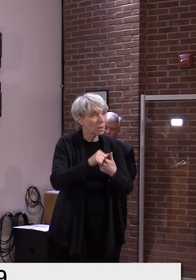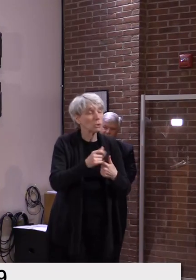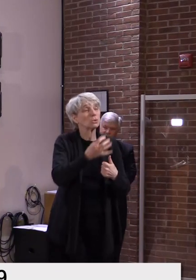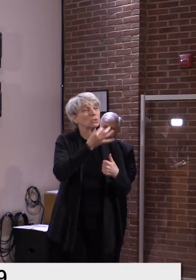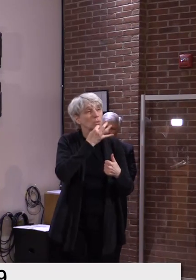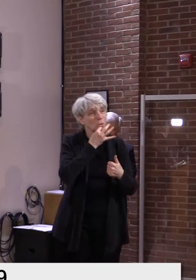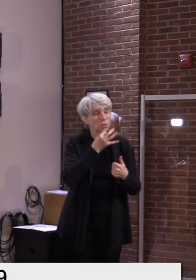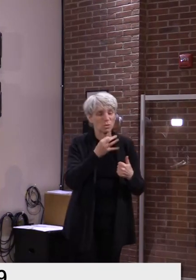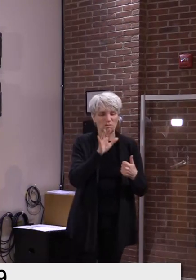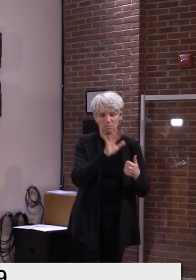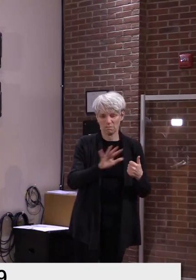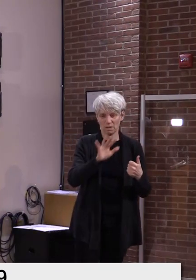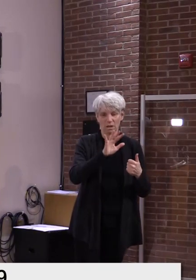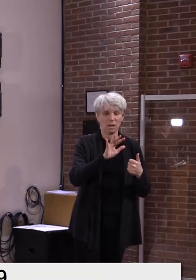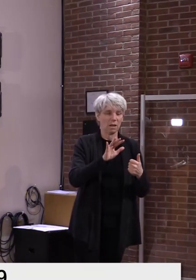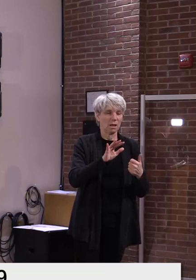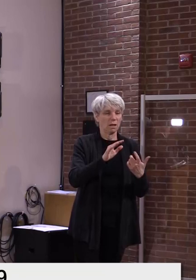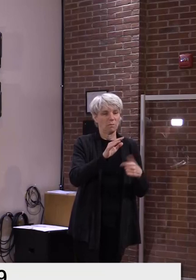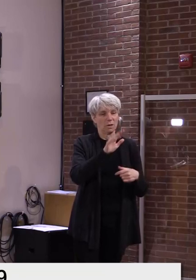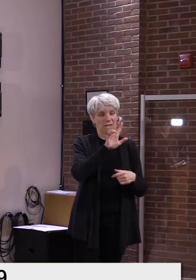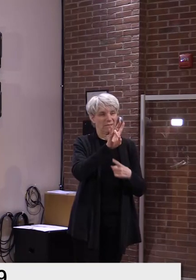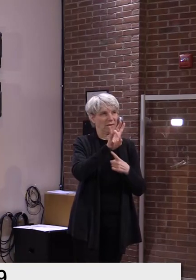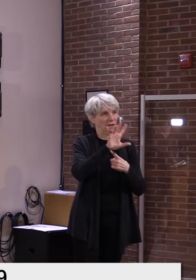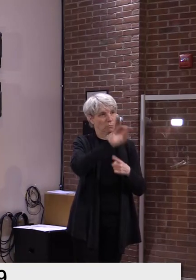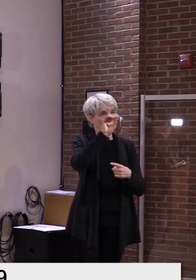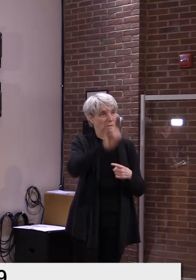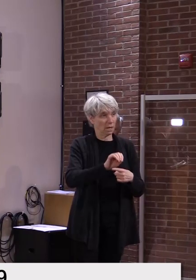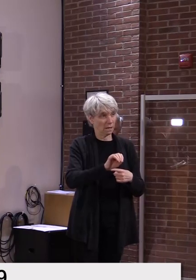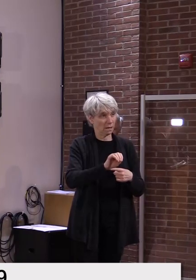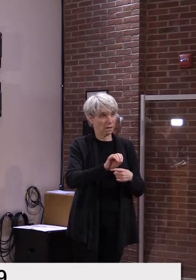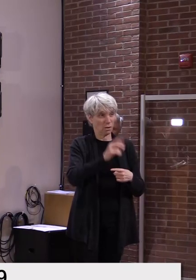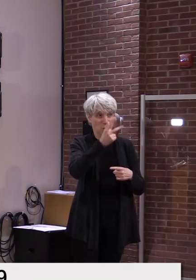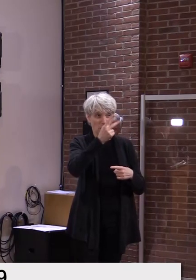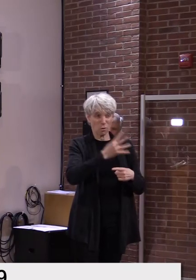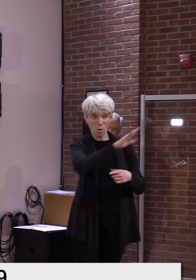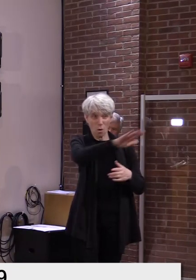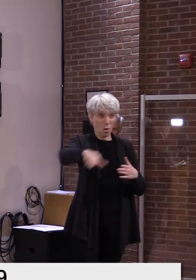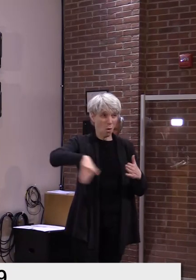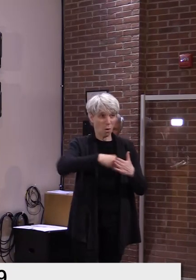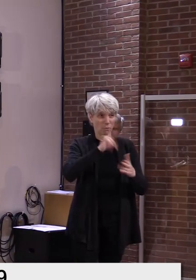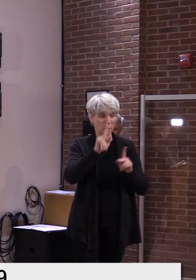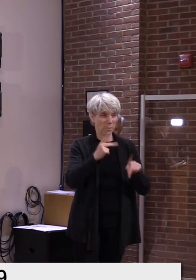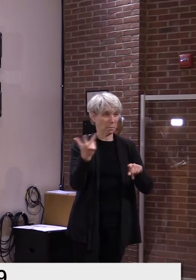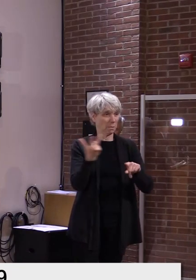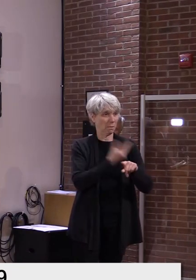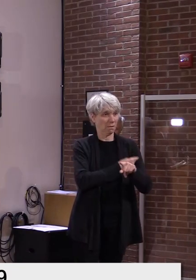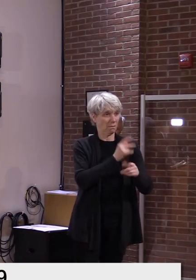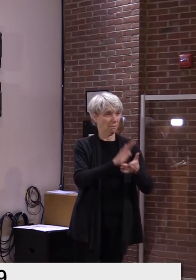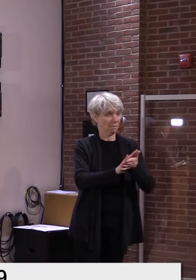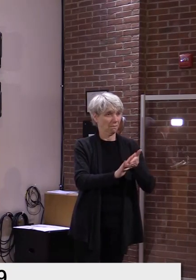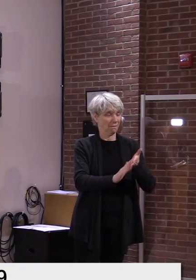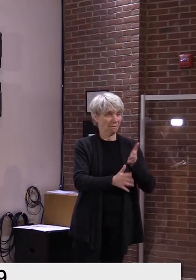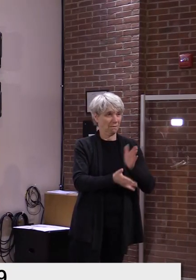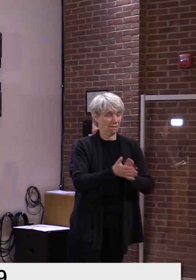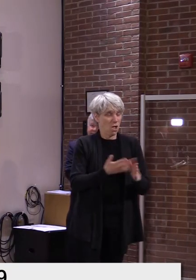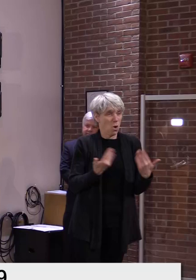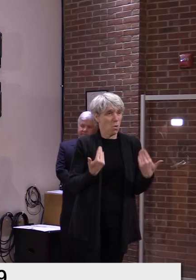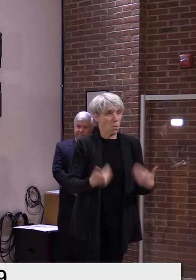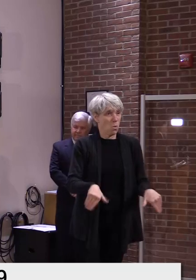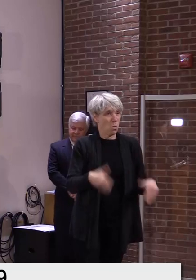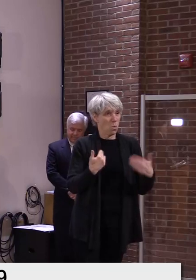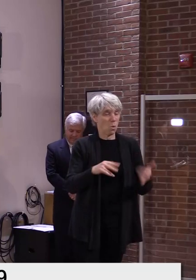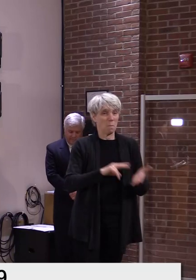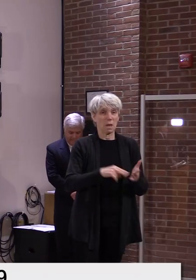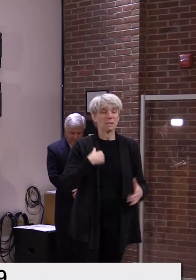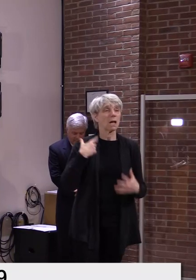about 3 out of every 4 Vermonters will be vaccinated, which significantly lowers the chance you'll encounter